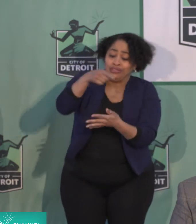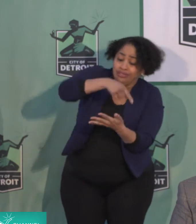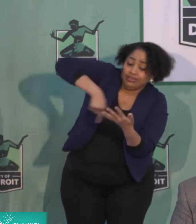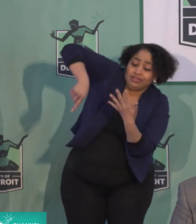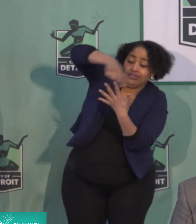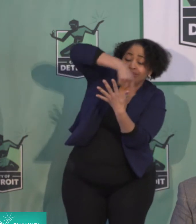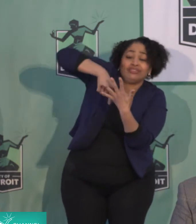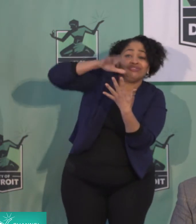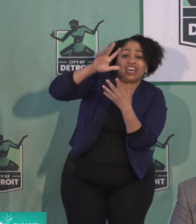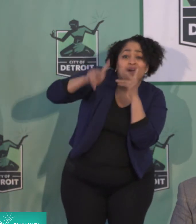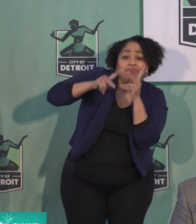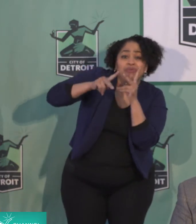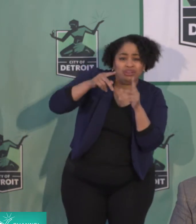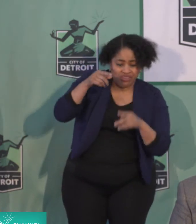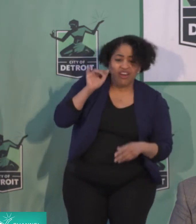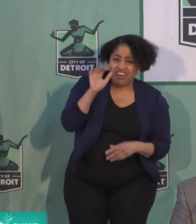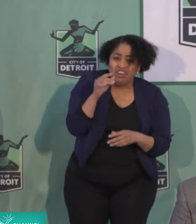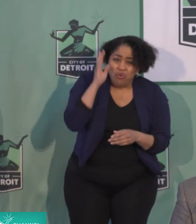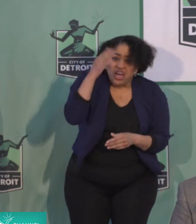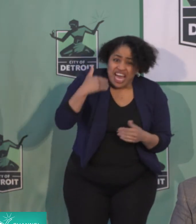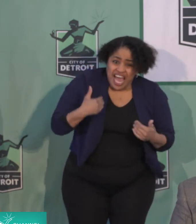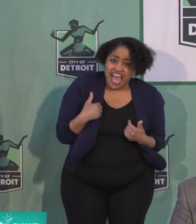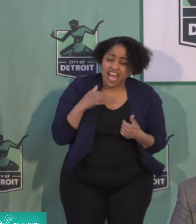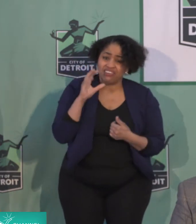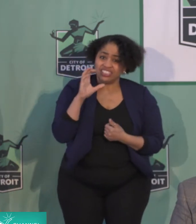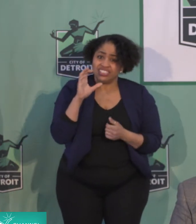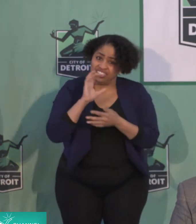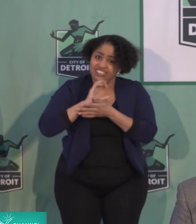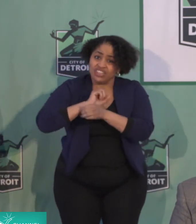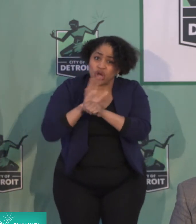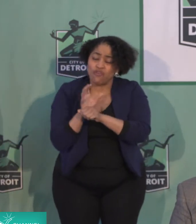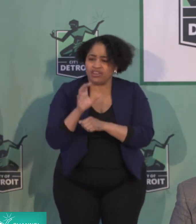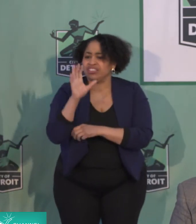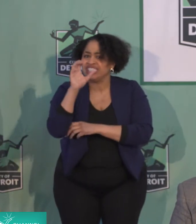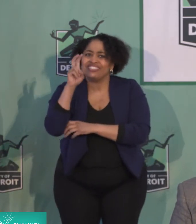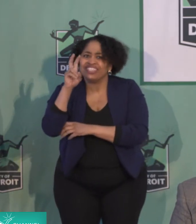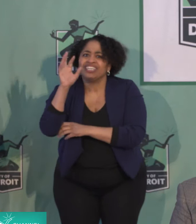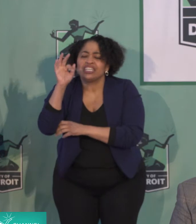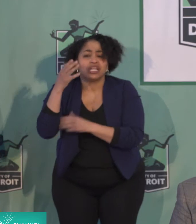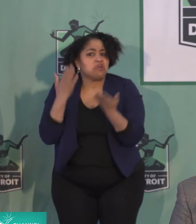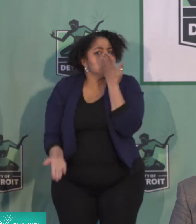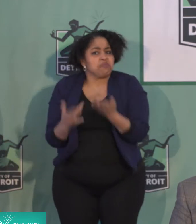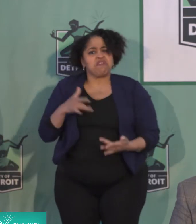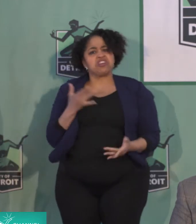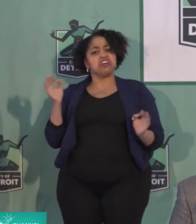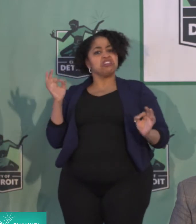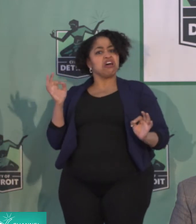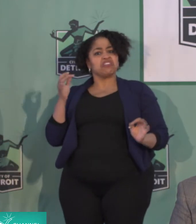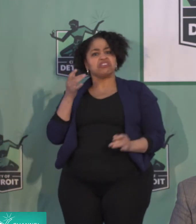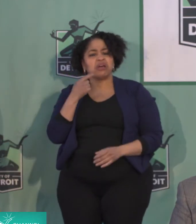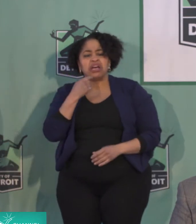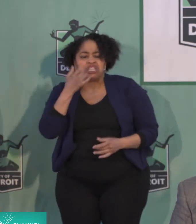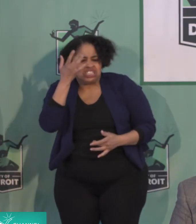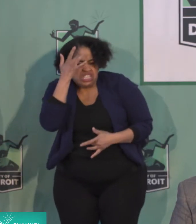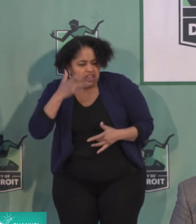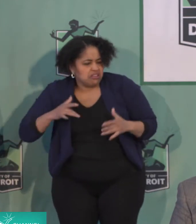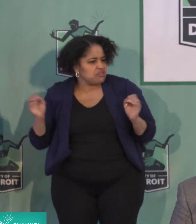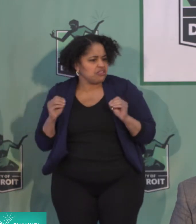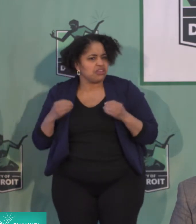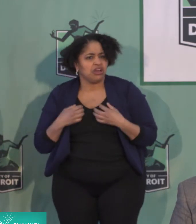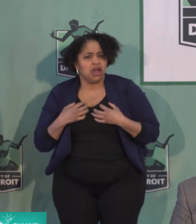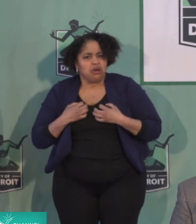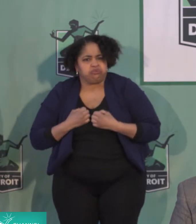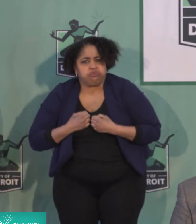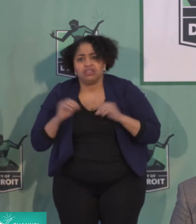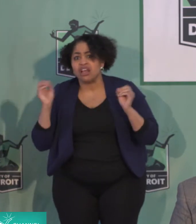has COVID-19. And they may be very mild, they may not be showing symptoms, but they are spreading